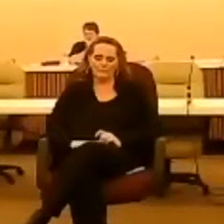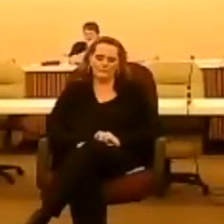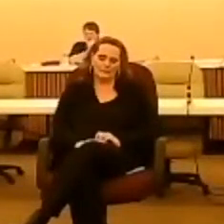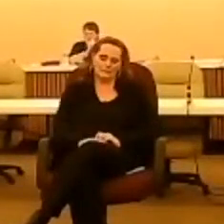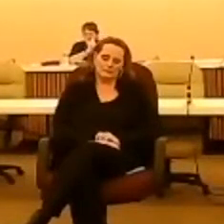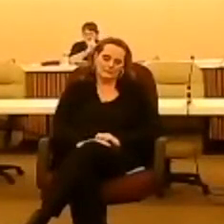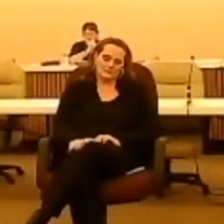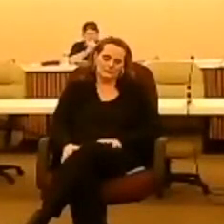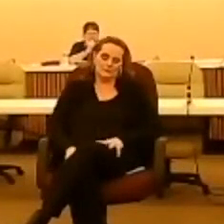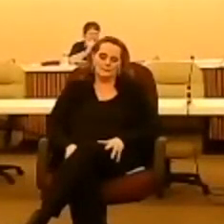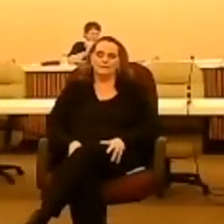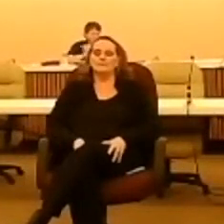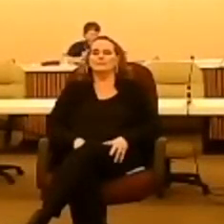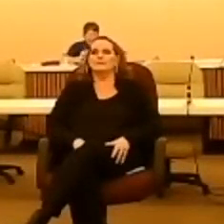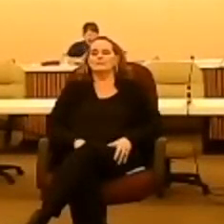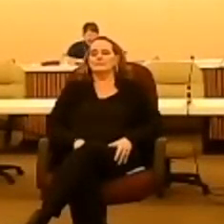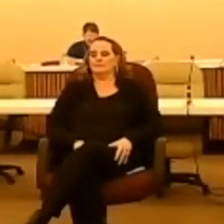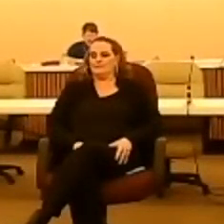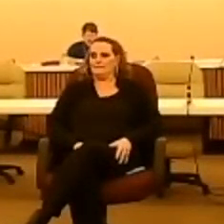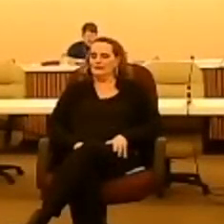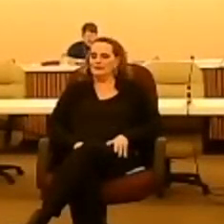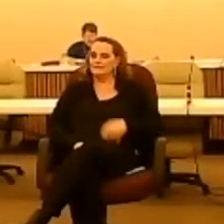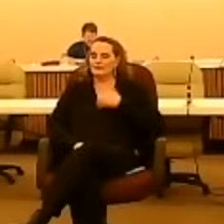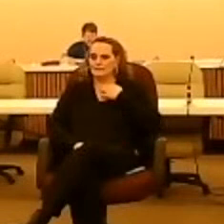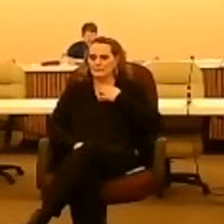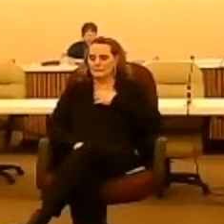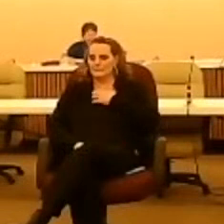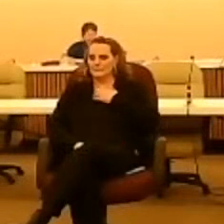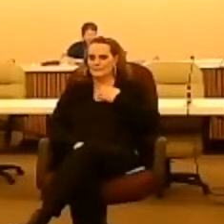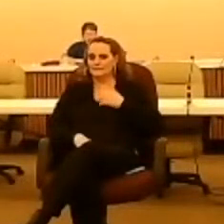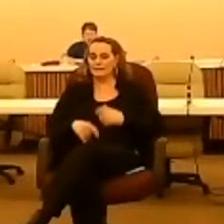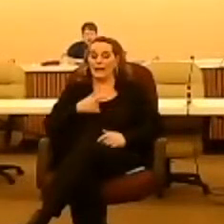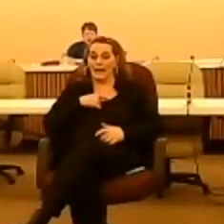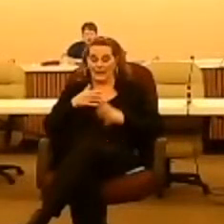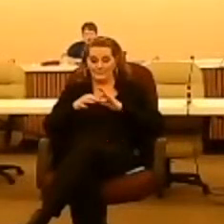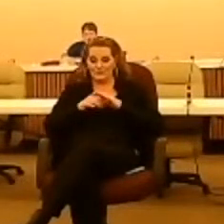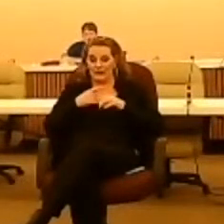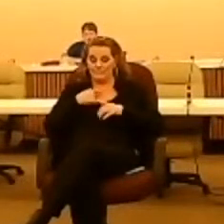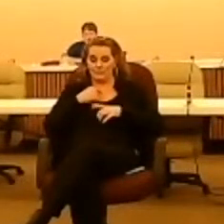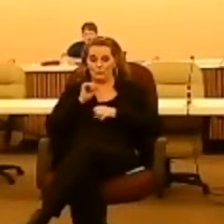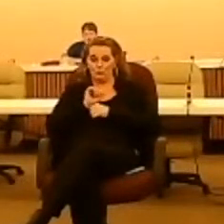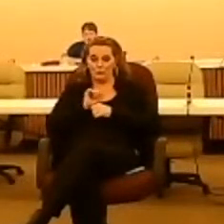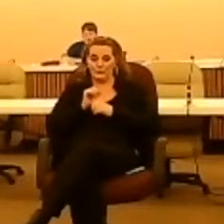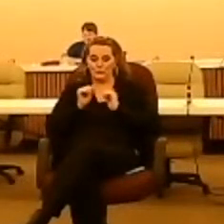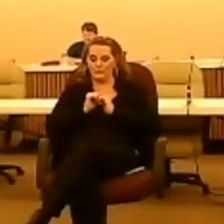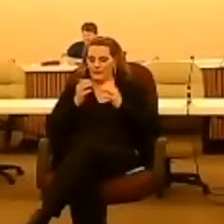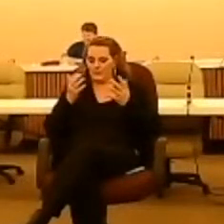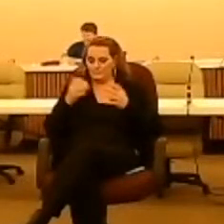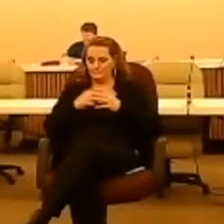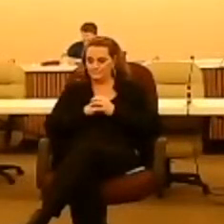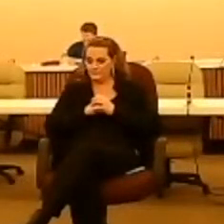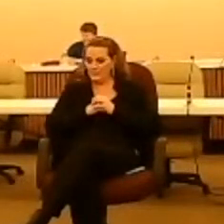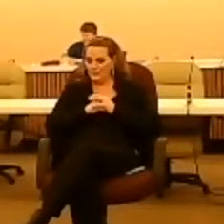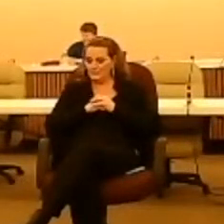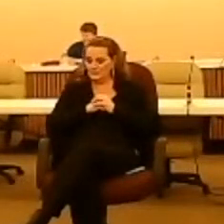Well, we're just on the subject of school. I'll mention that I've been working with